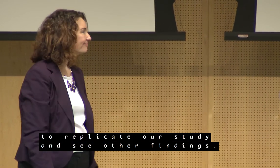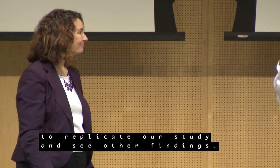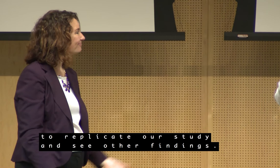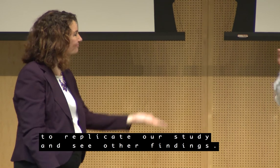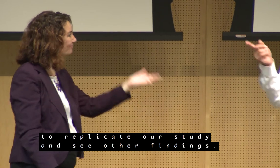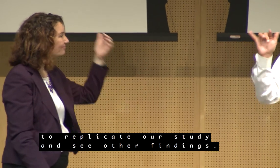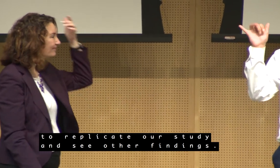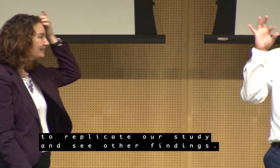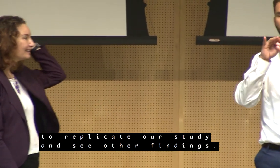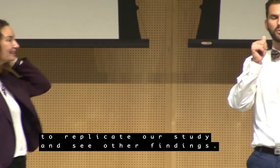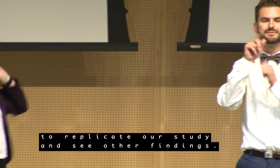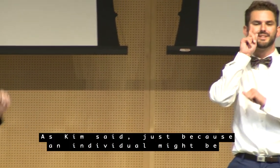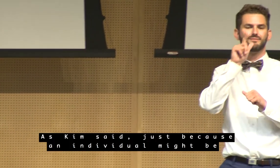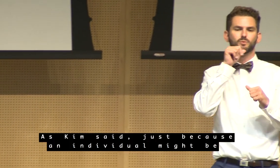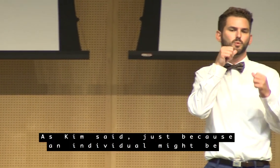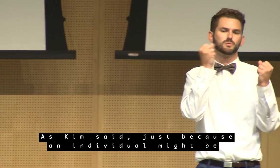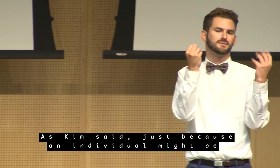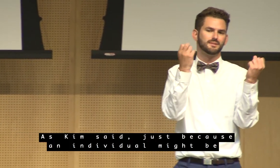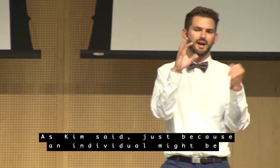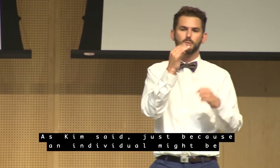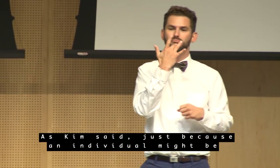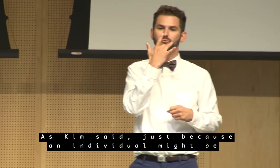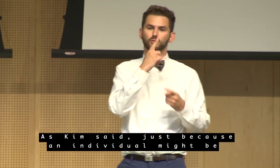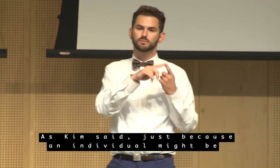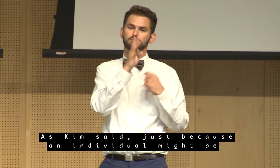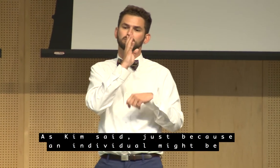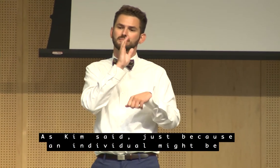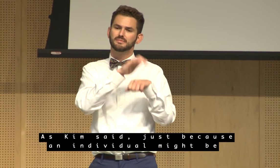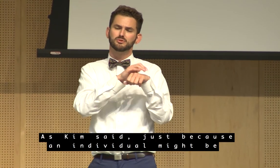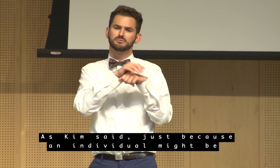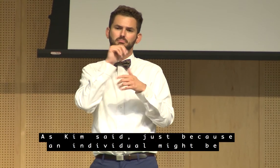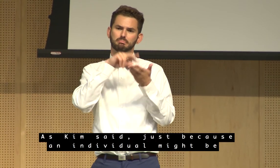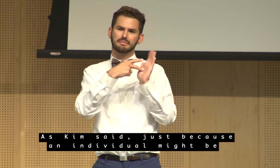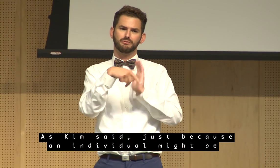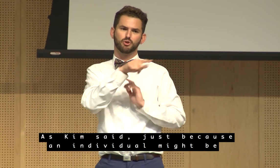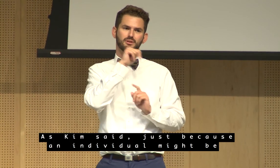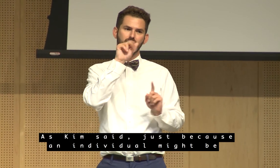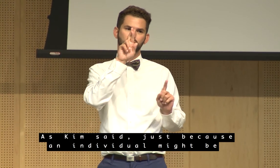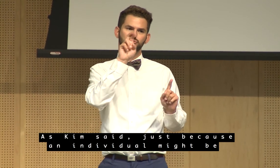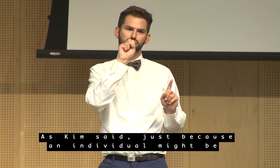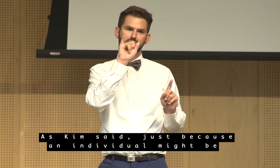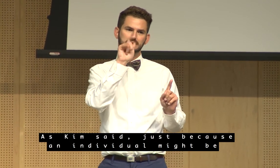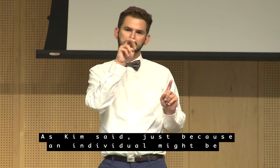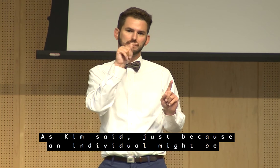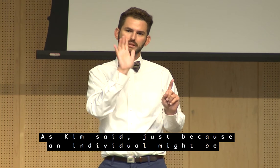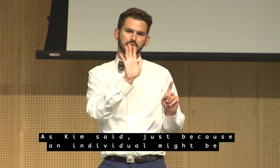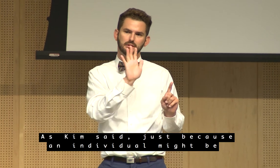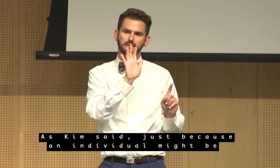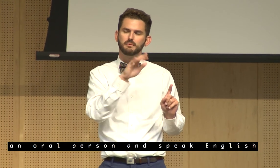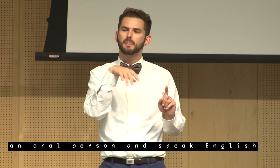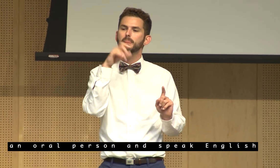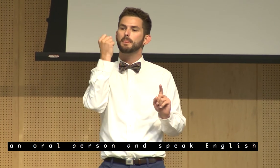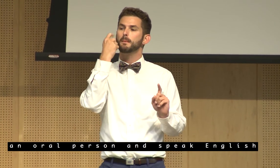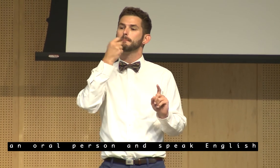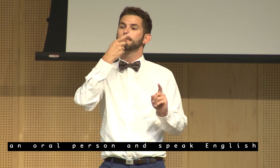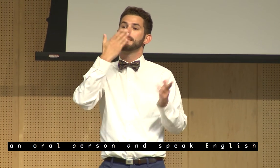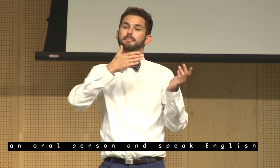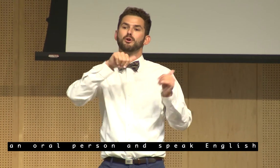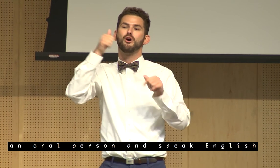study and see other findings. As Kim said, just because an individual might be an oral person and